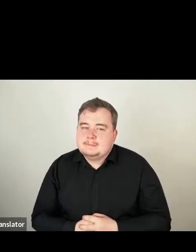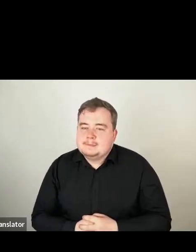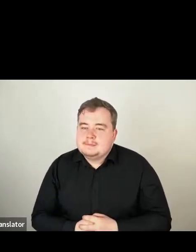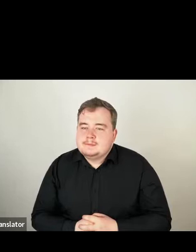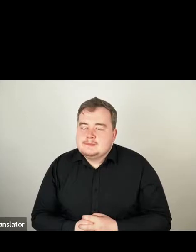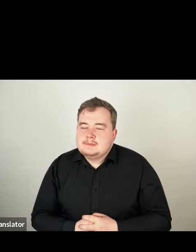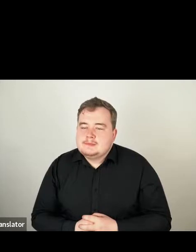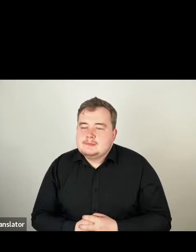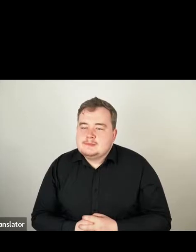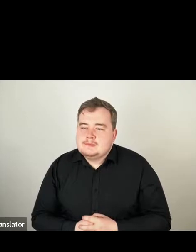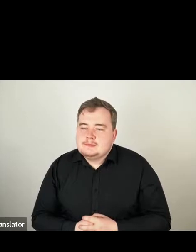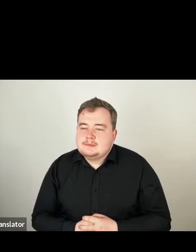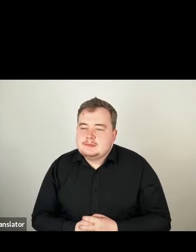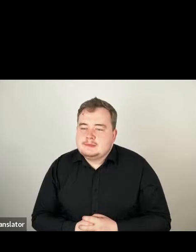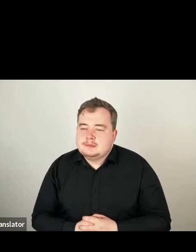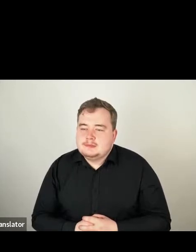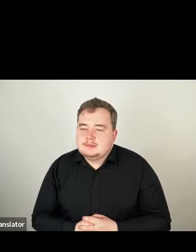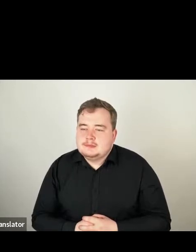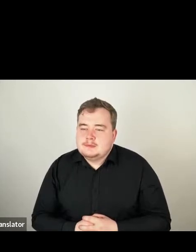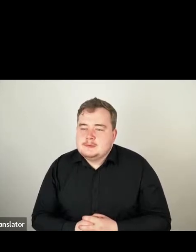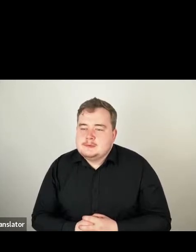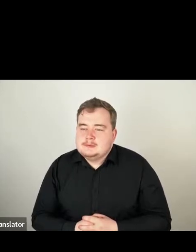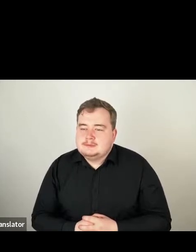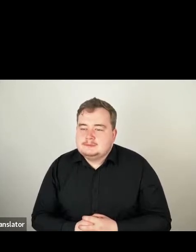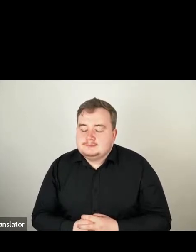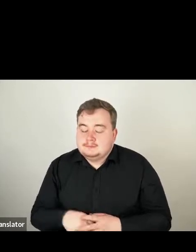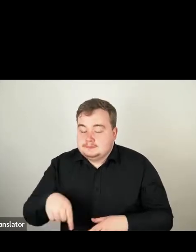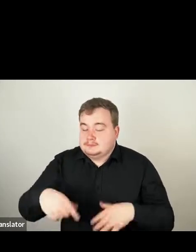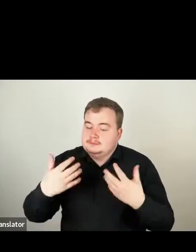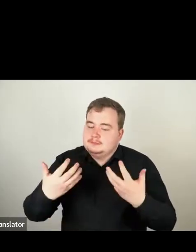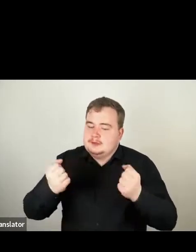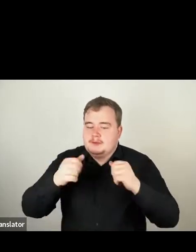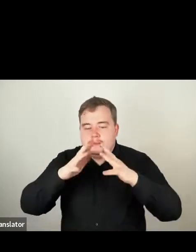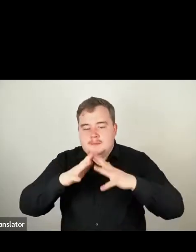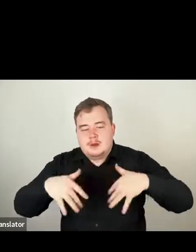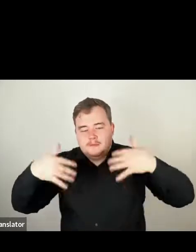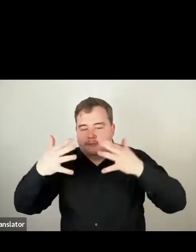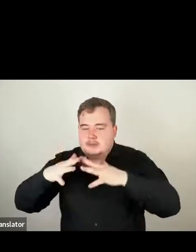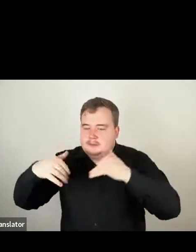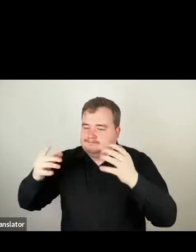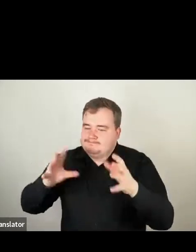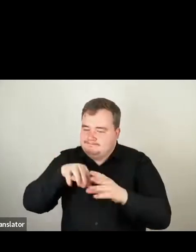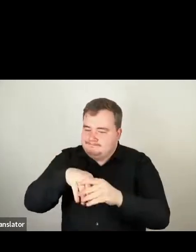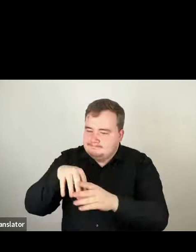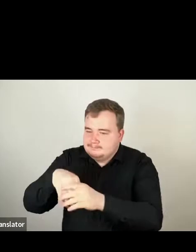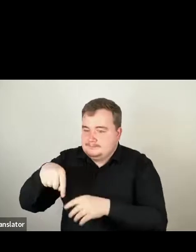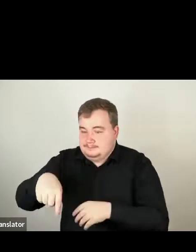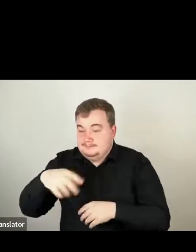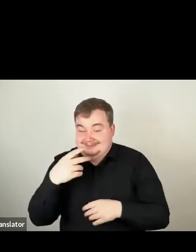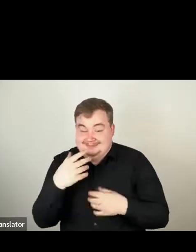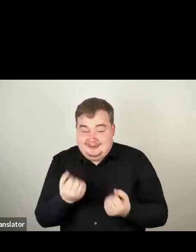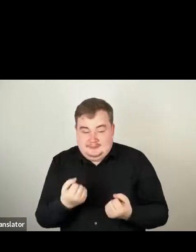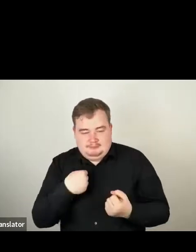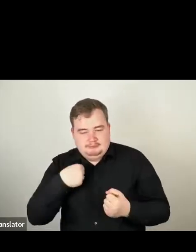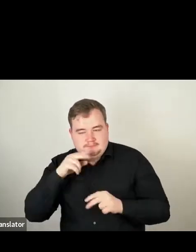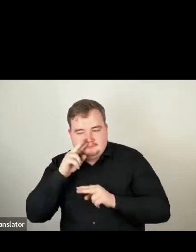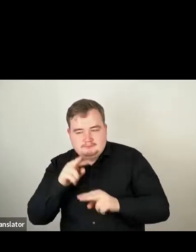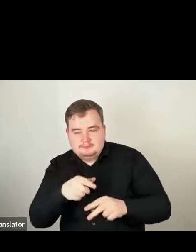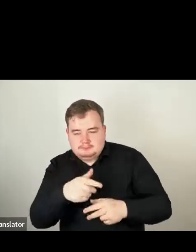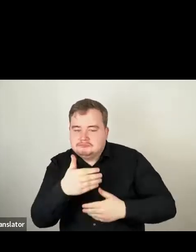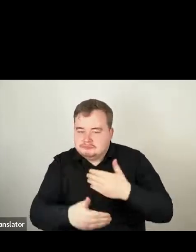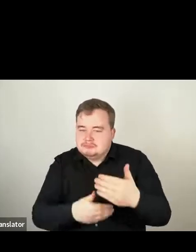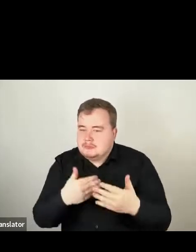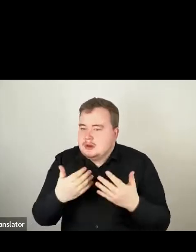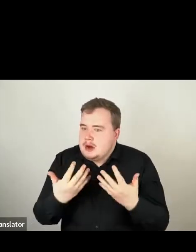of its 57 participating states has seen a progress, but we all know, I think, and it's that unfortunately